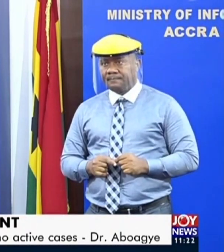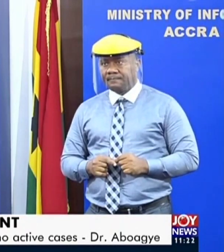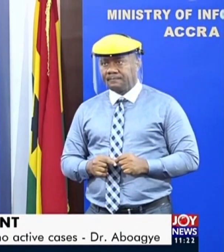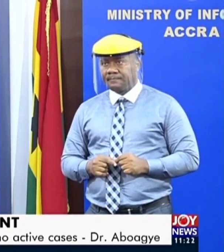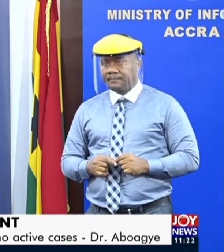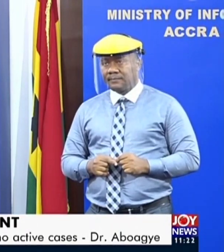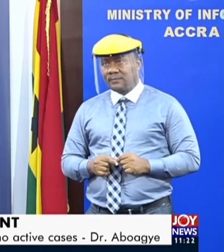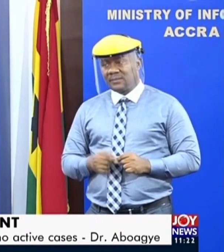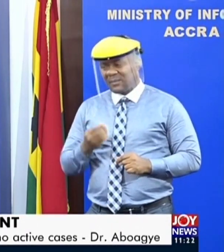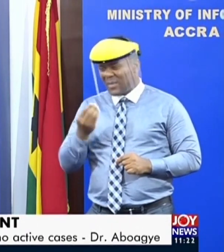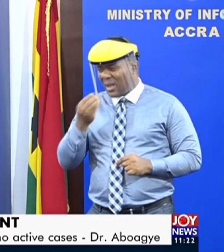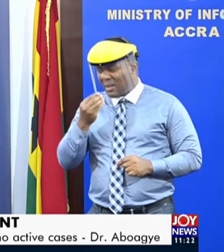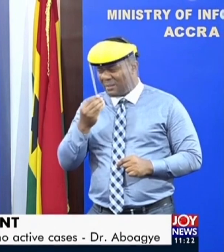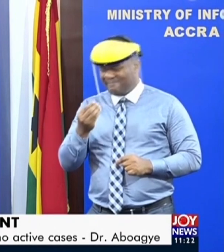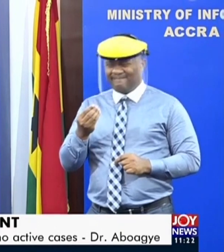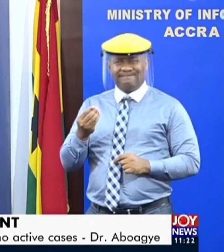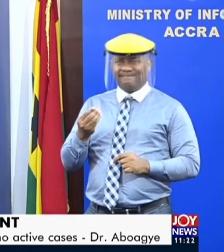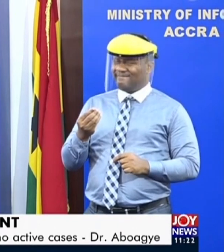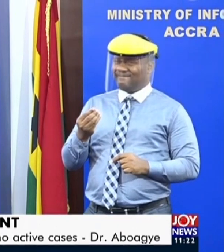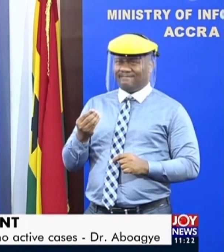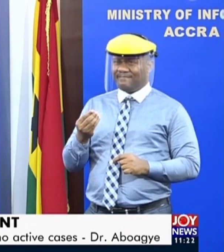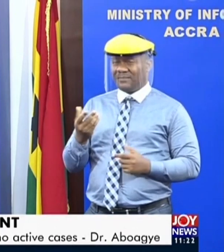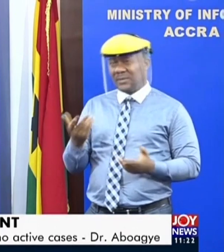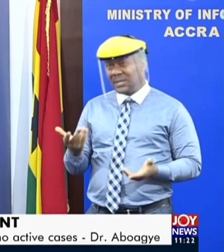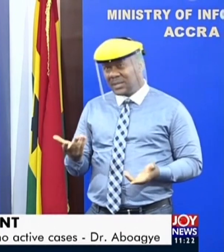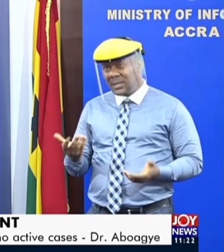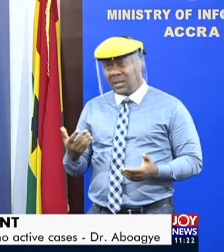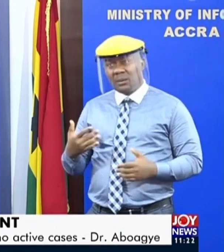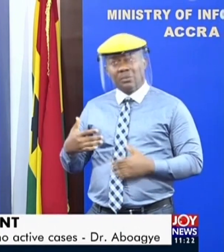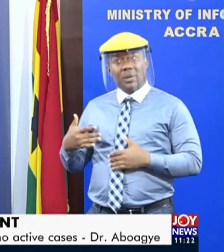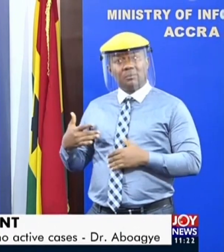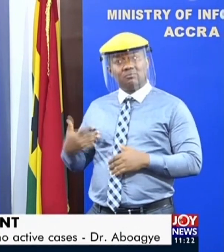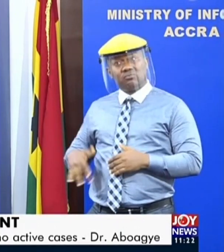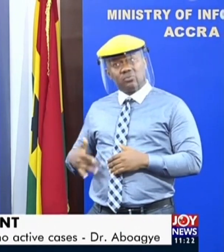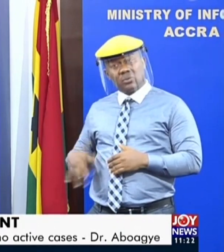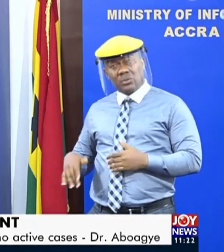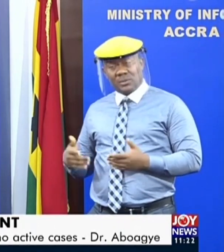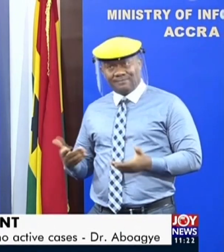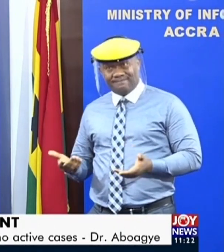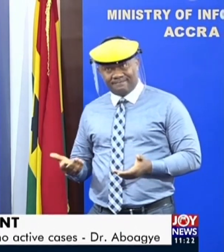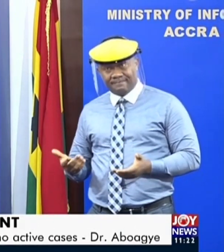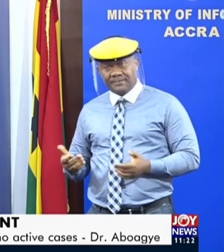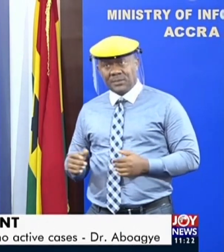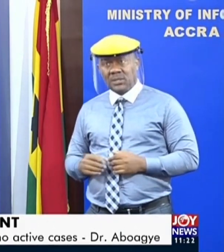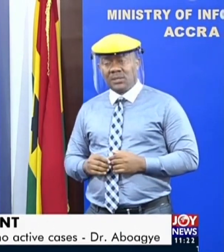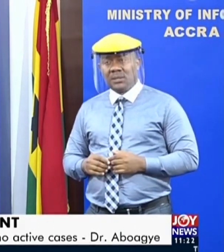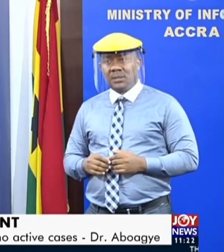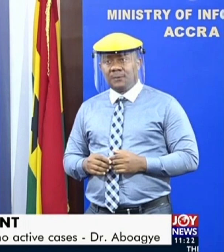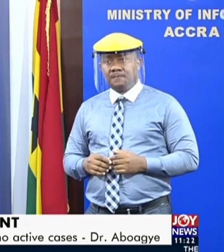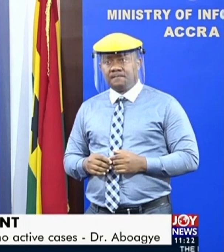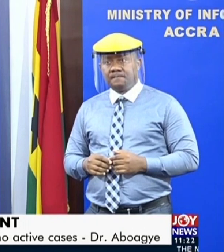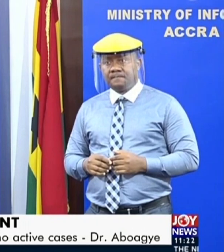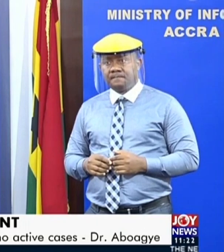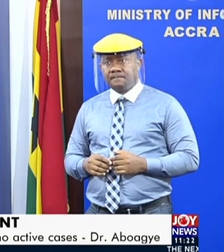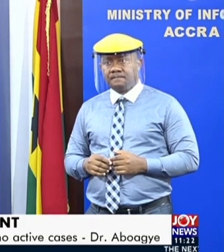loss of taste. Some may present with diarrhea, but very few. We also have